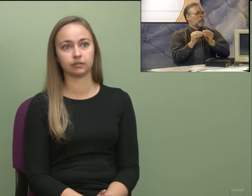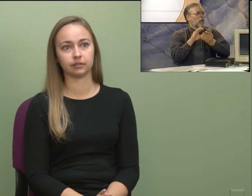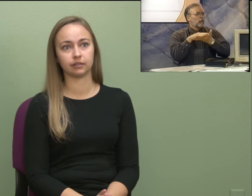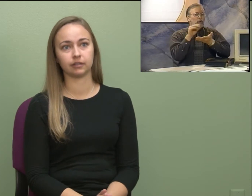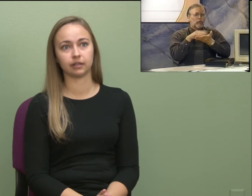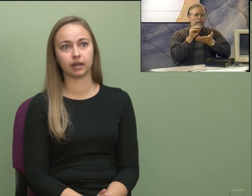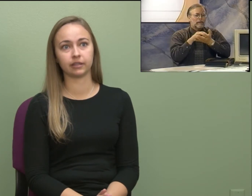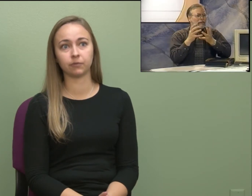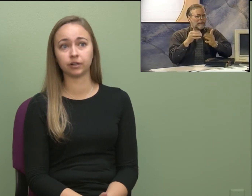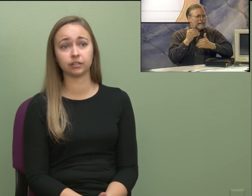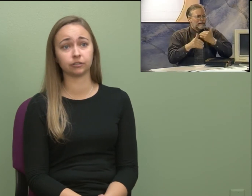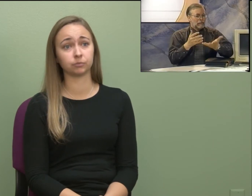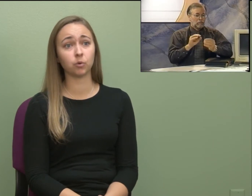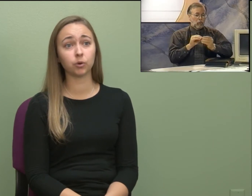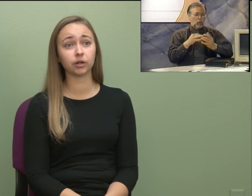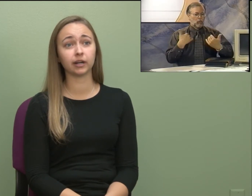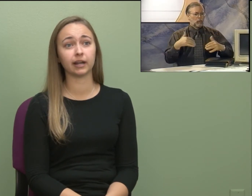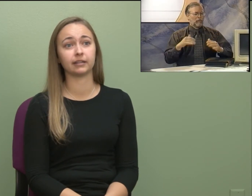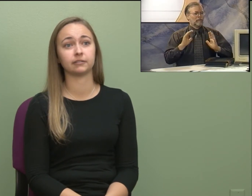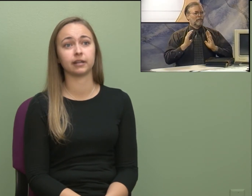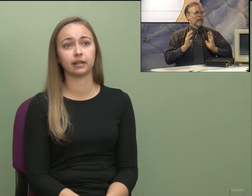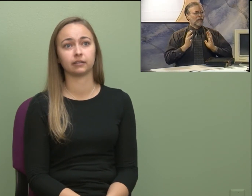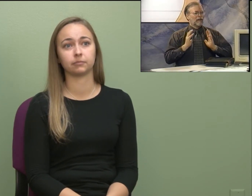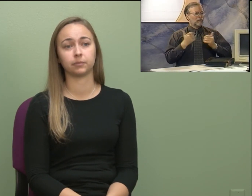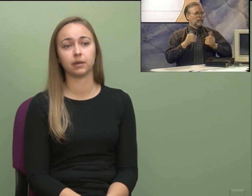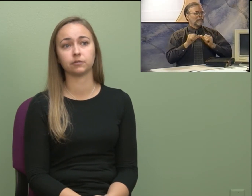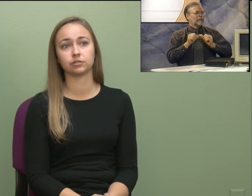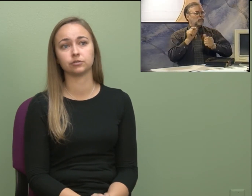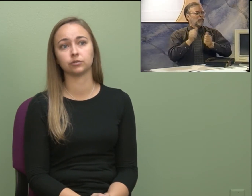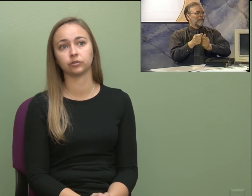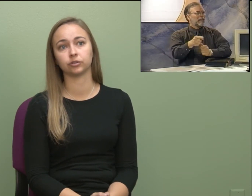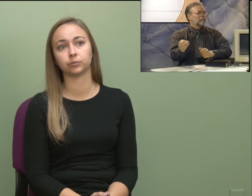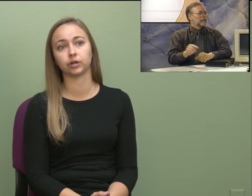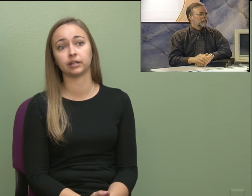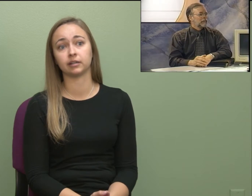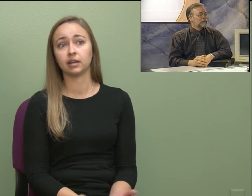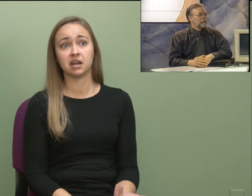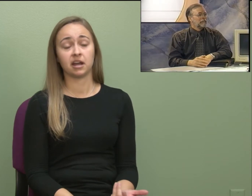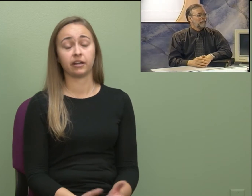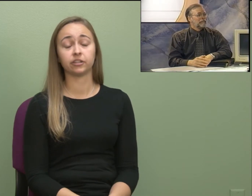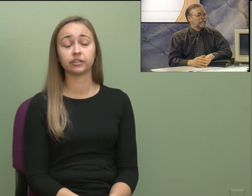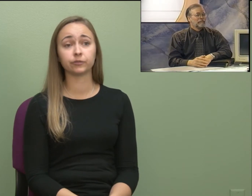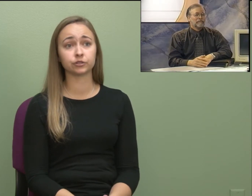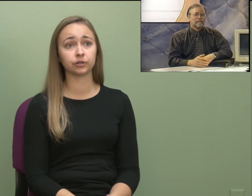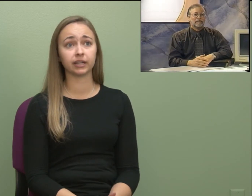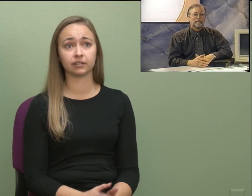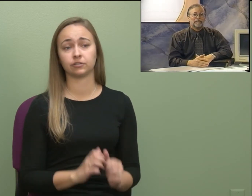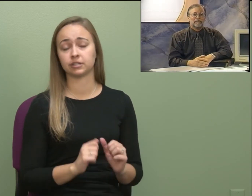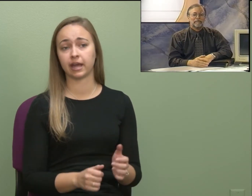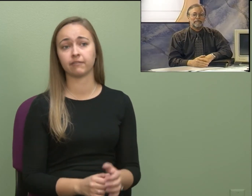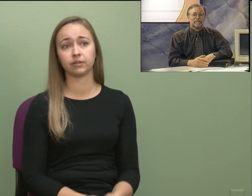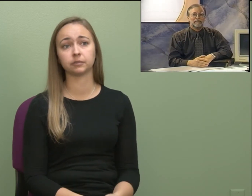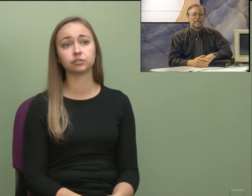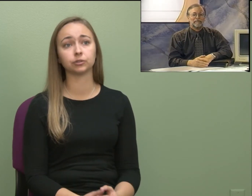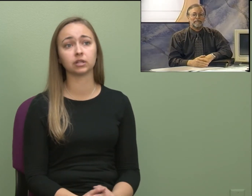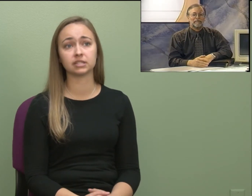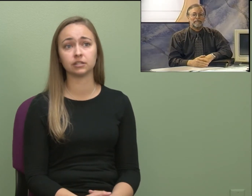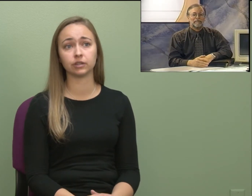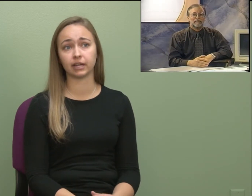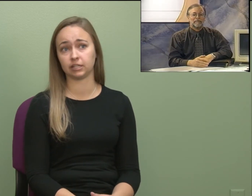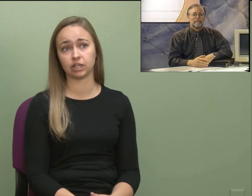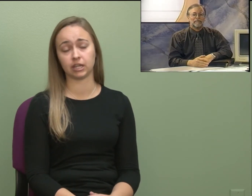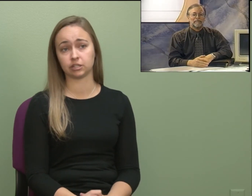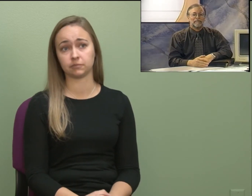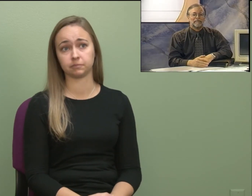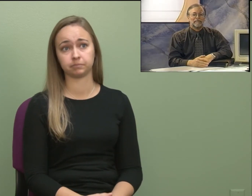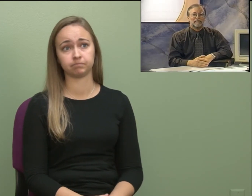oh, they wanted to learn more and be able to learn more. And I thought that was great, and to have them to